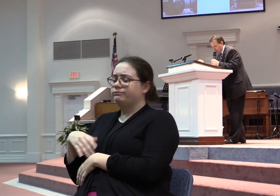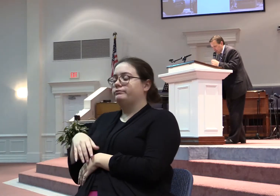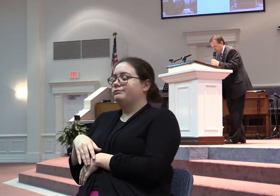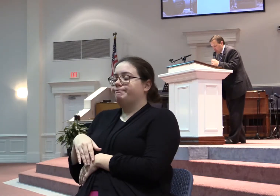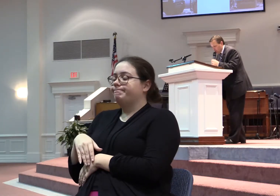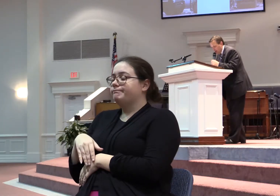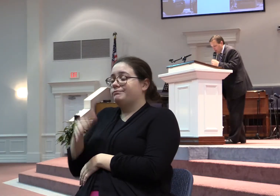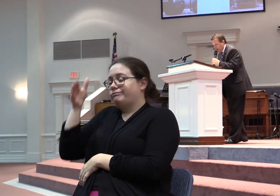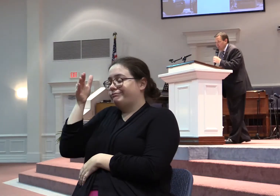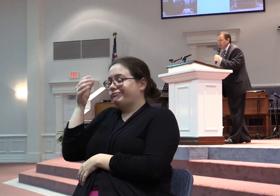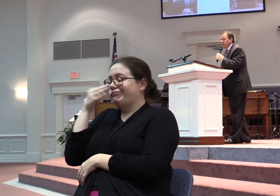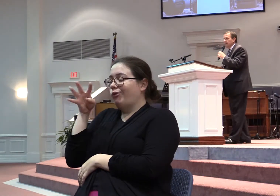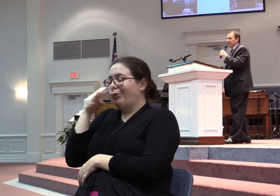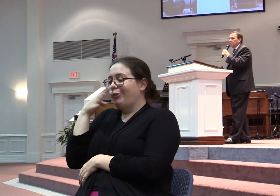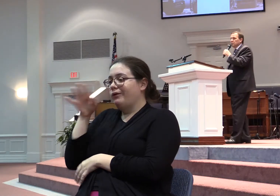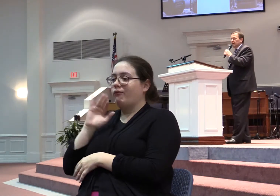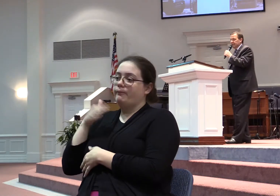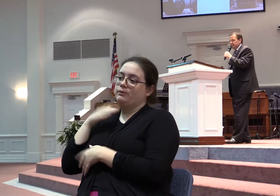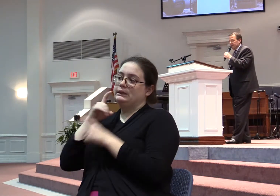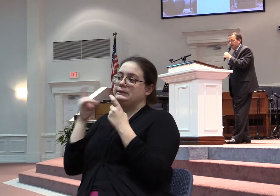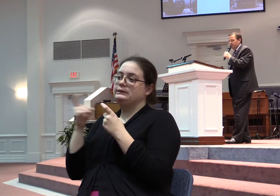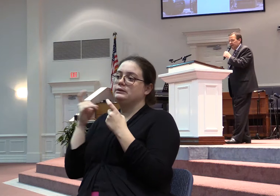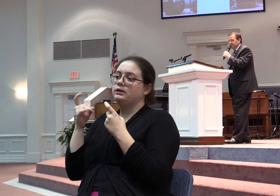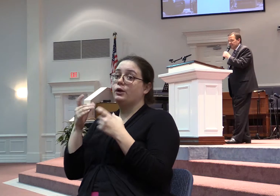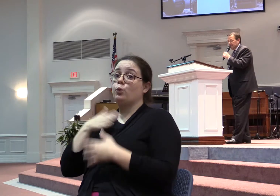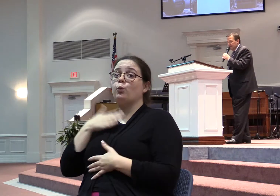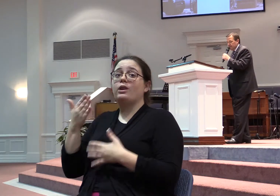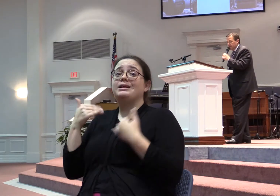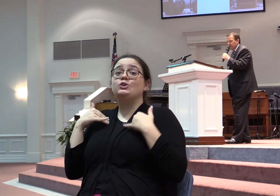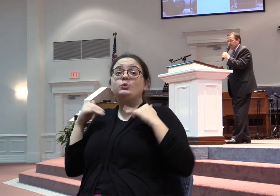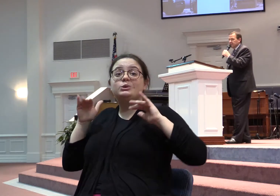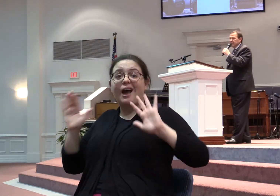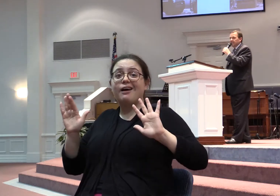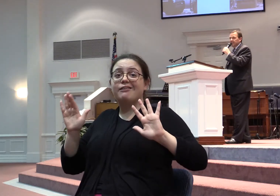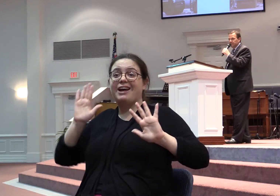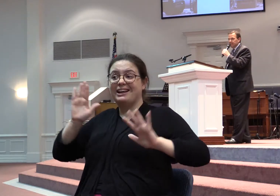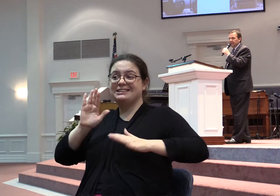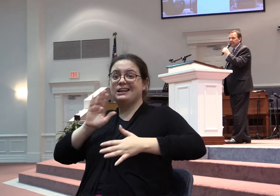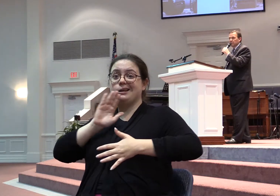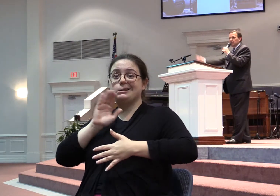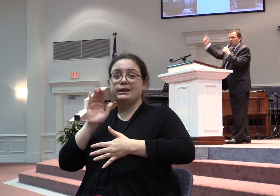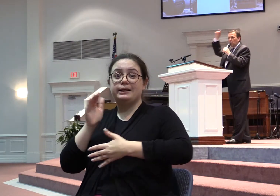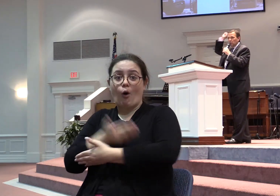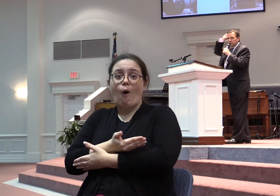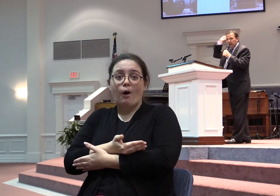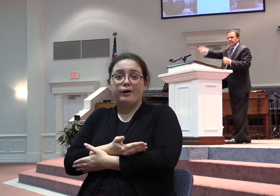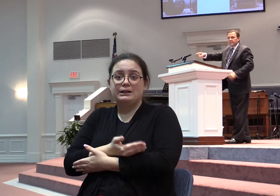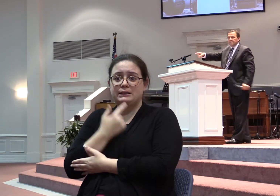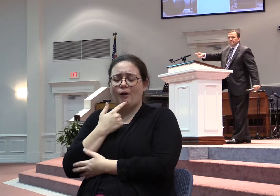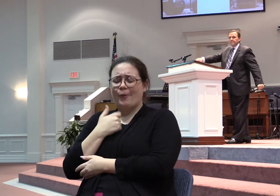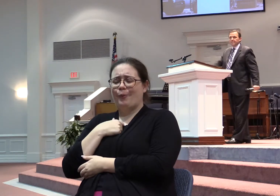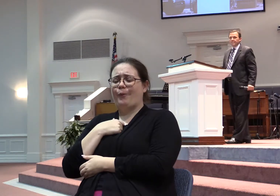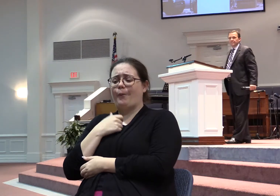to the sins around him that he was willing to sacrifice his kids instead of admitting that he was in the wrong spot.